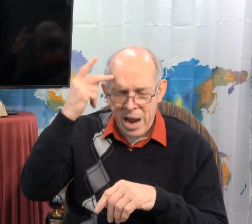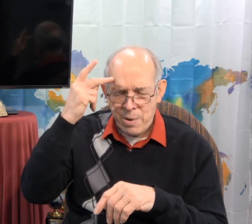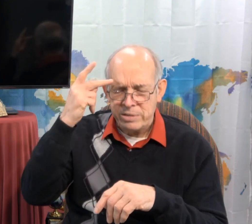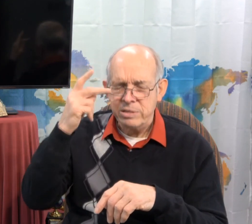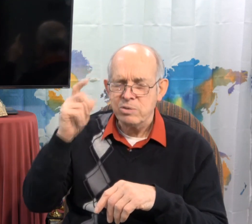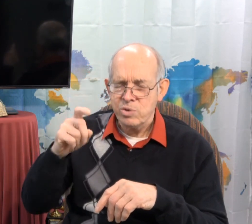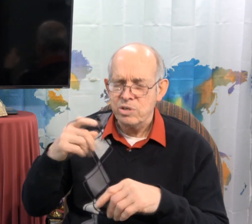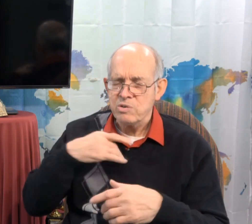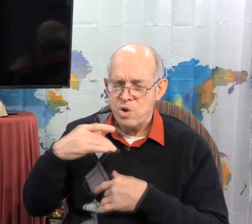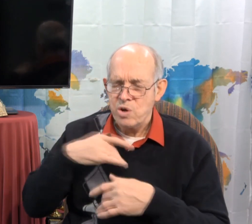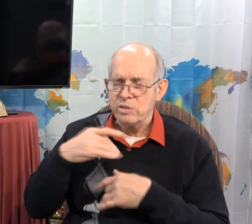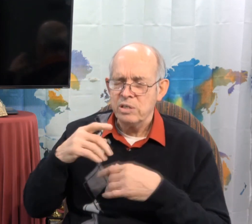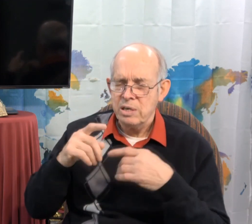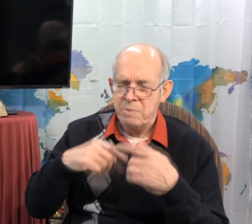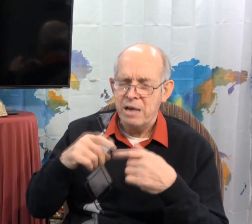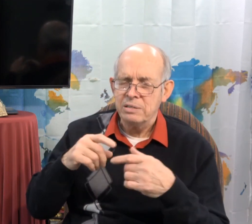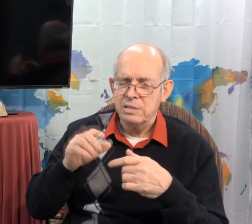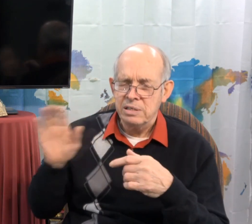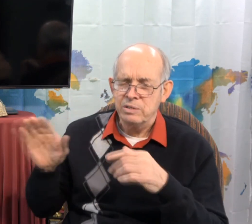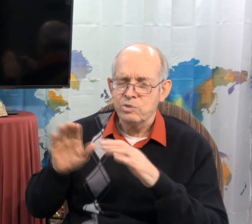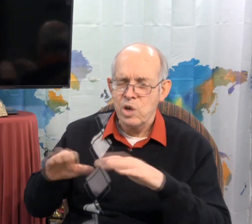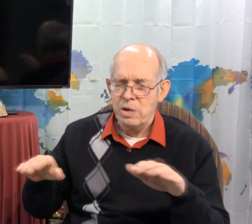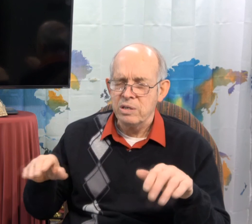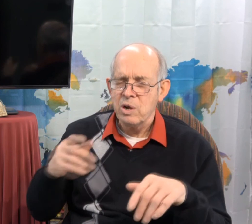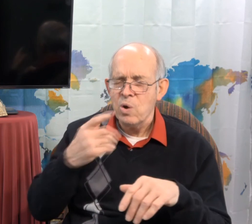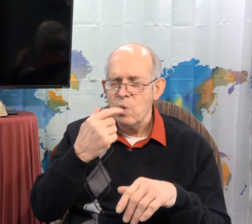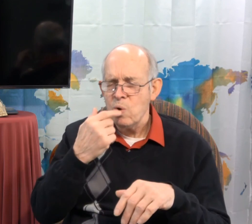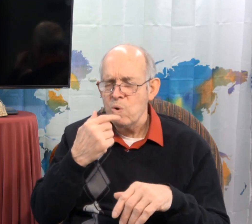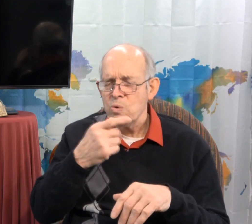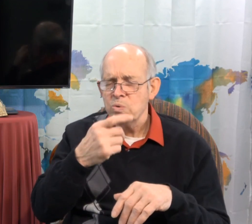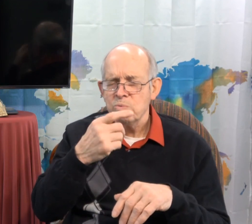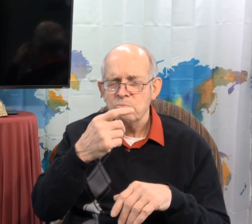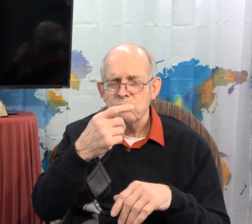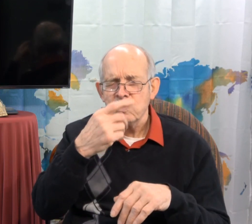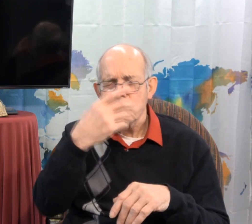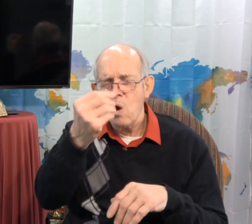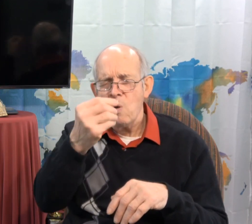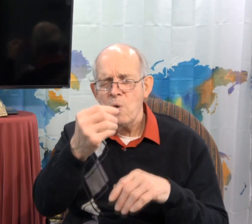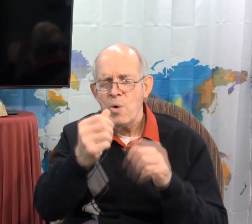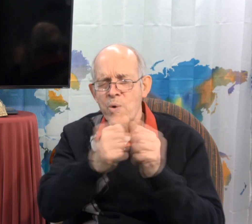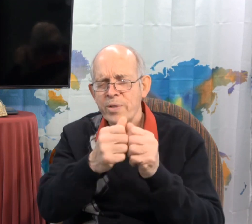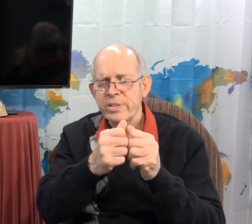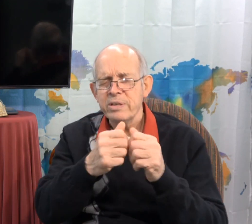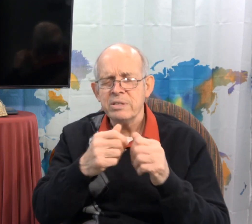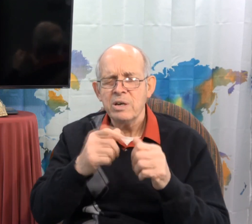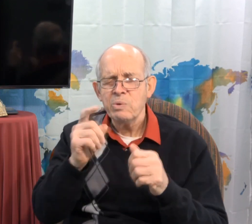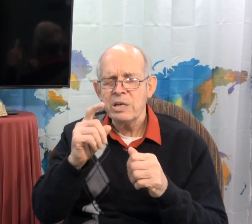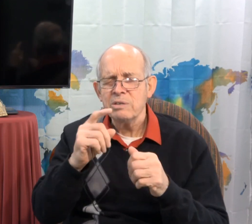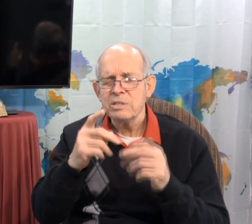Paris. To return back the sharing who go with where the